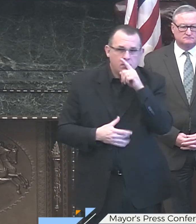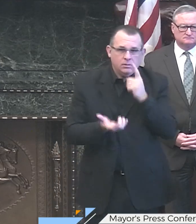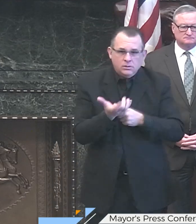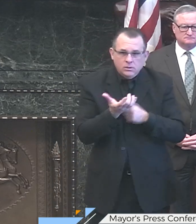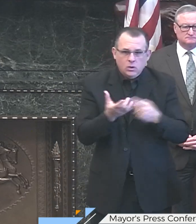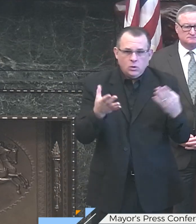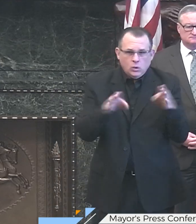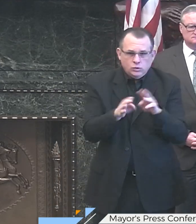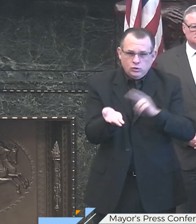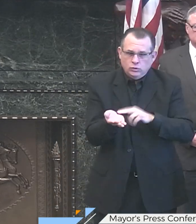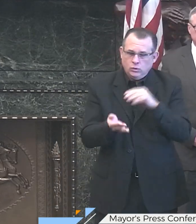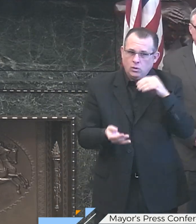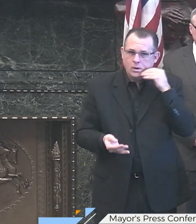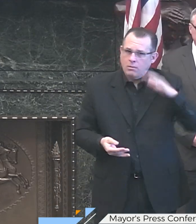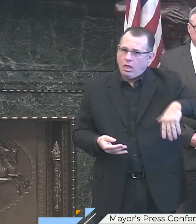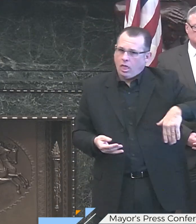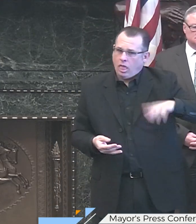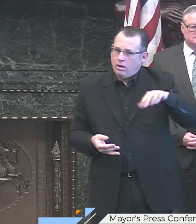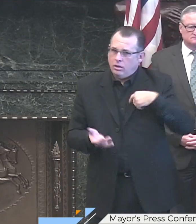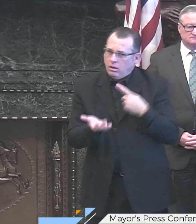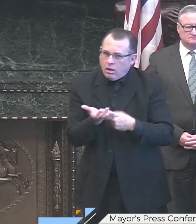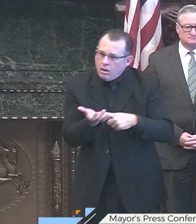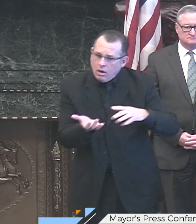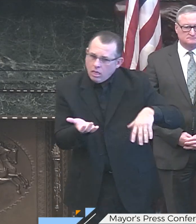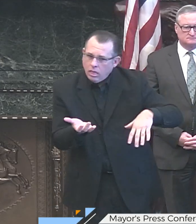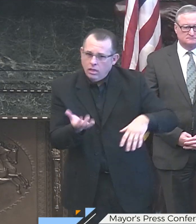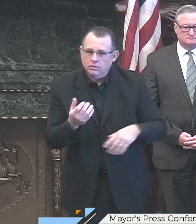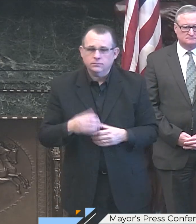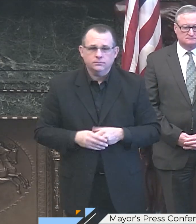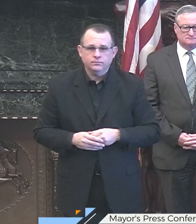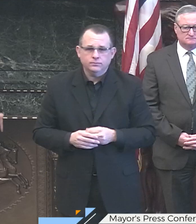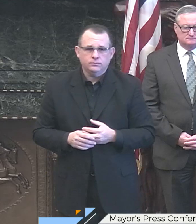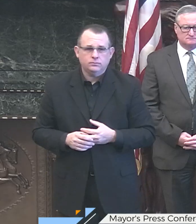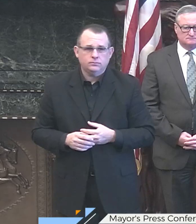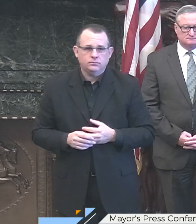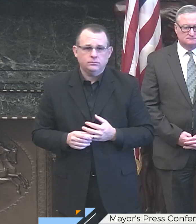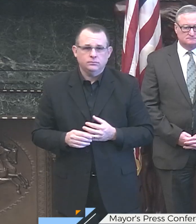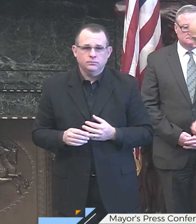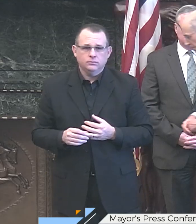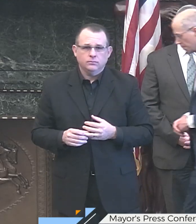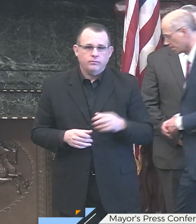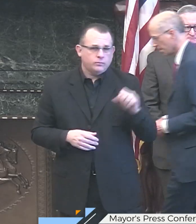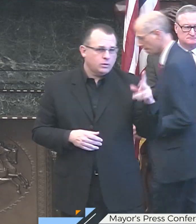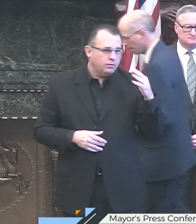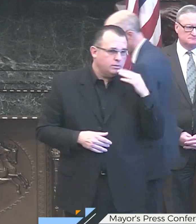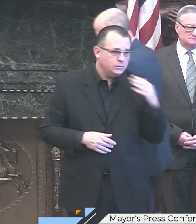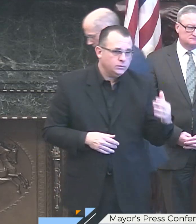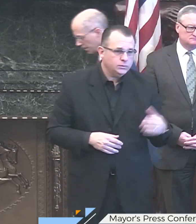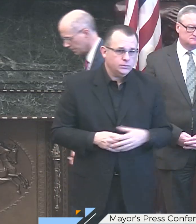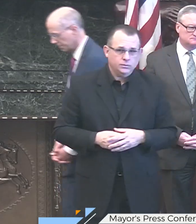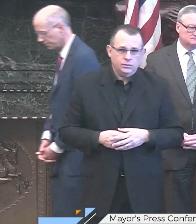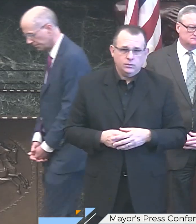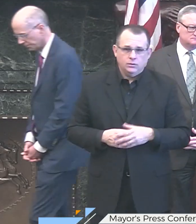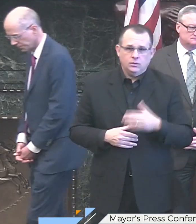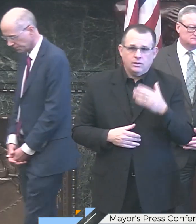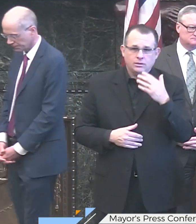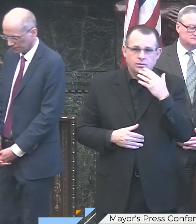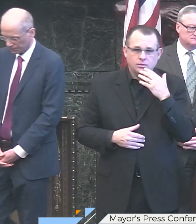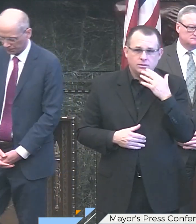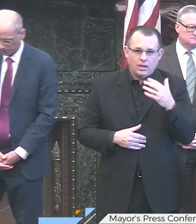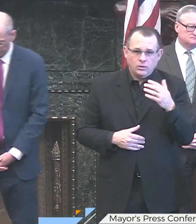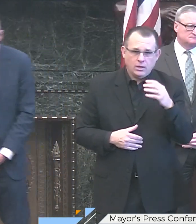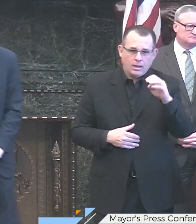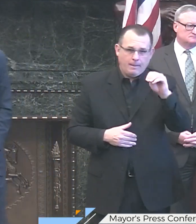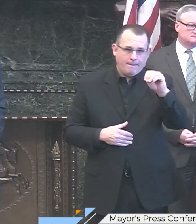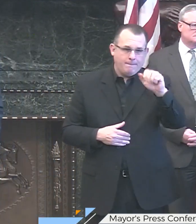at that point yet, and so we don't have any established criteria. Thank you. All right, thank you, Manny. Next up,